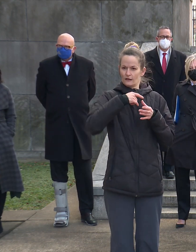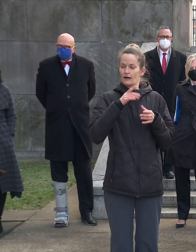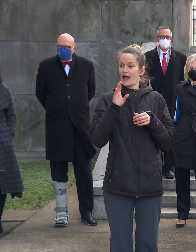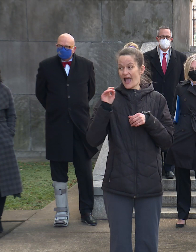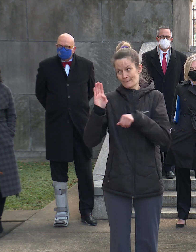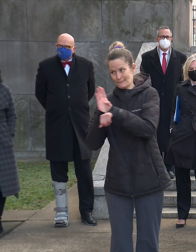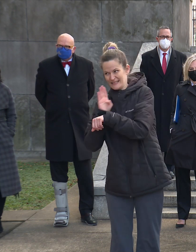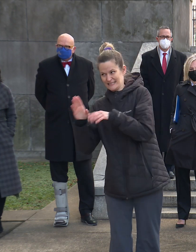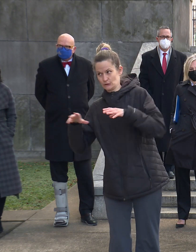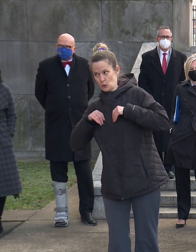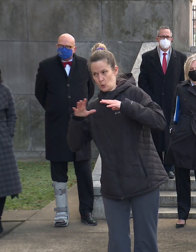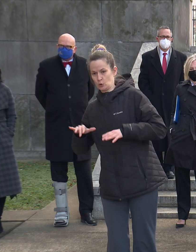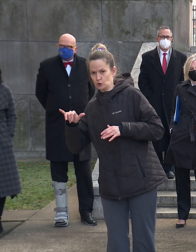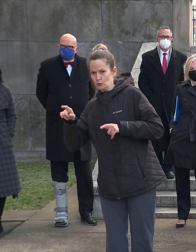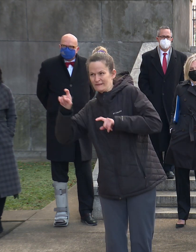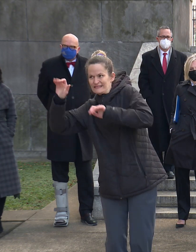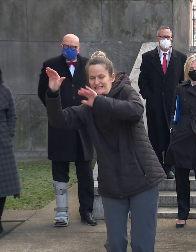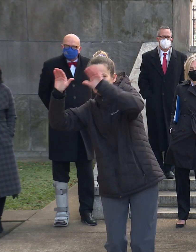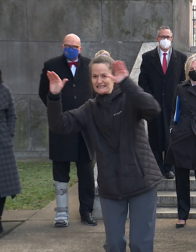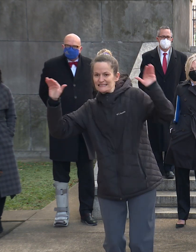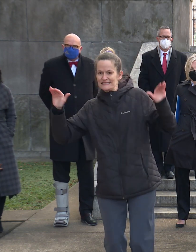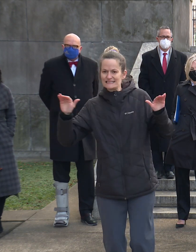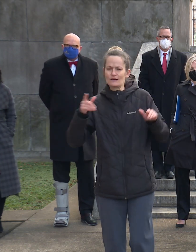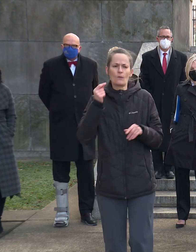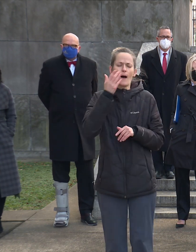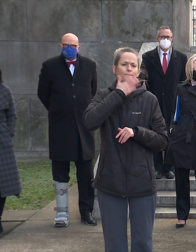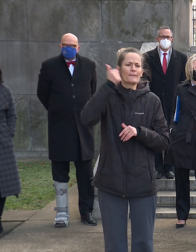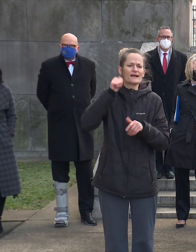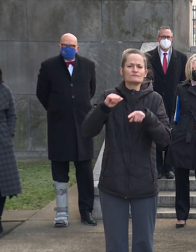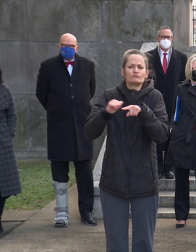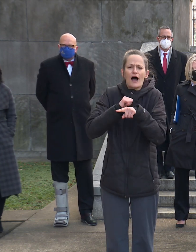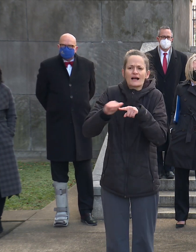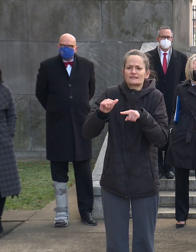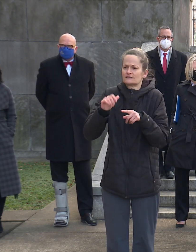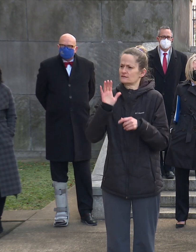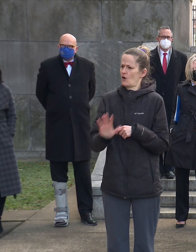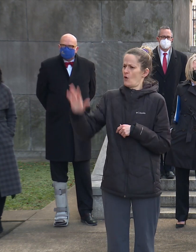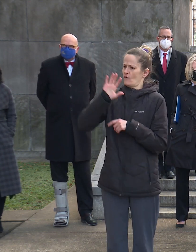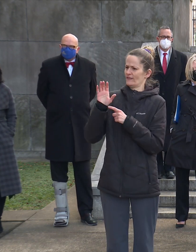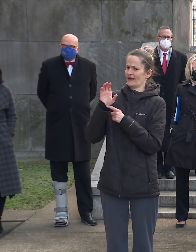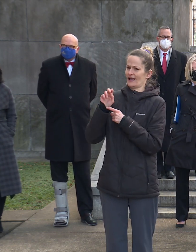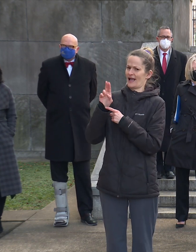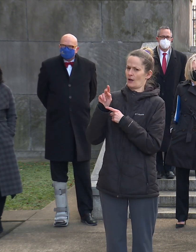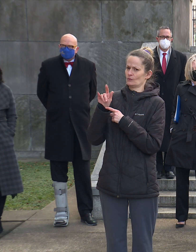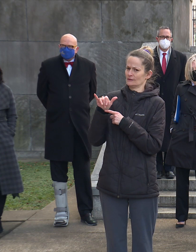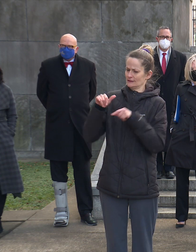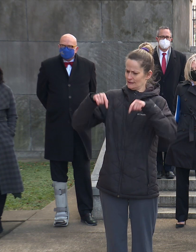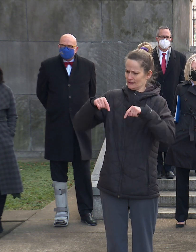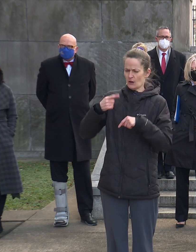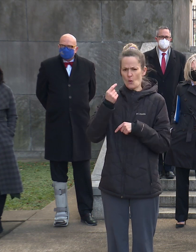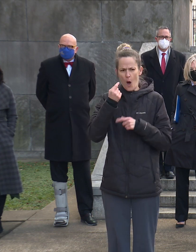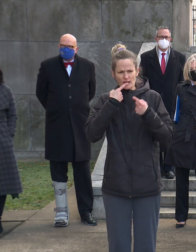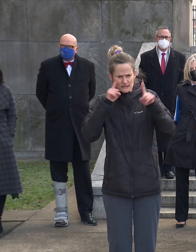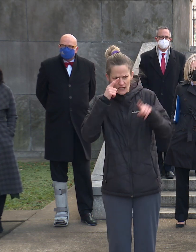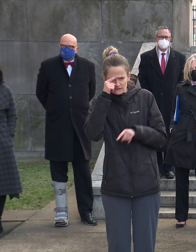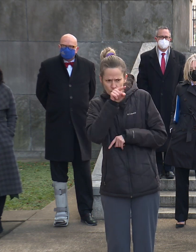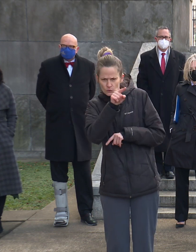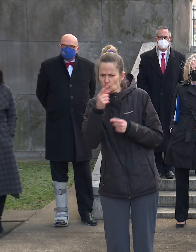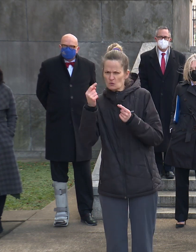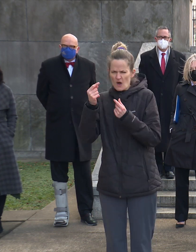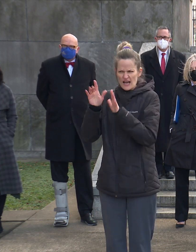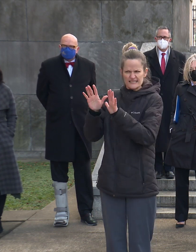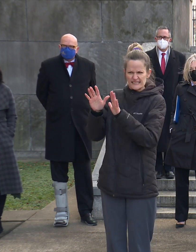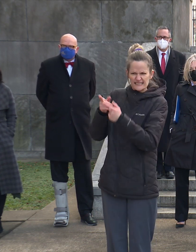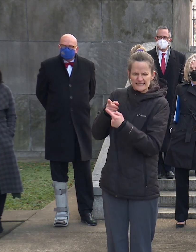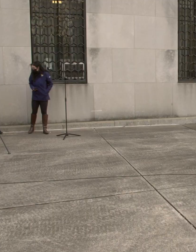looking at the best practices from around the country, how it has been working in some places or what hasn't been working, and we'll get back to you guys with that in the